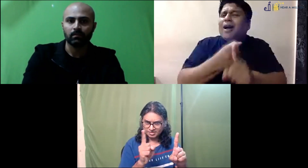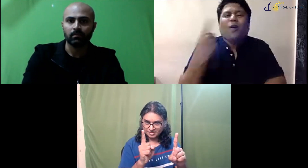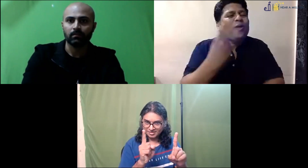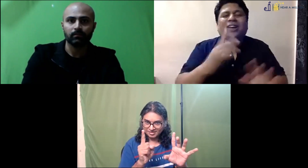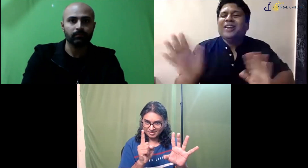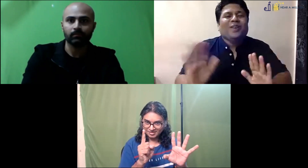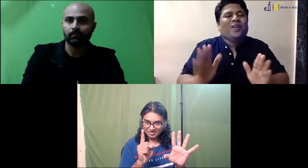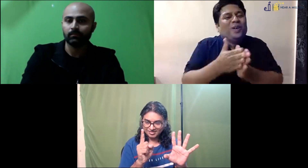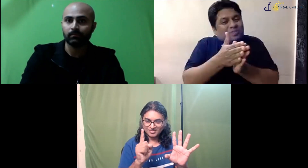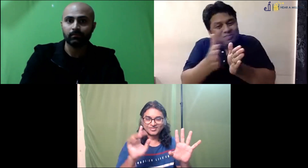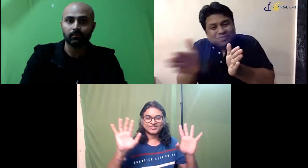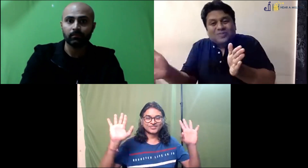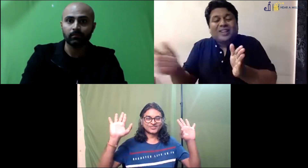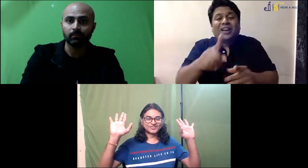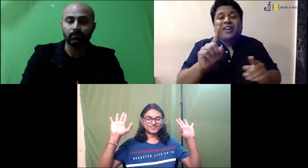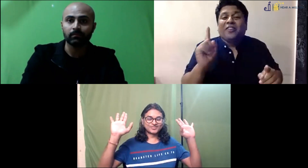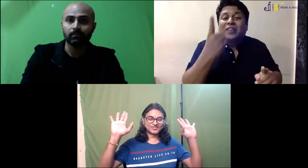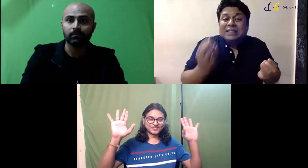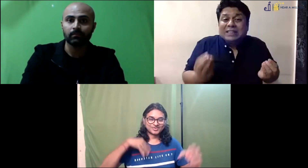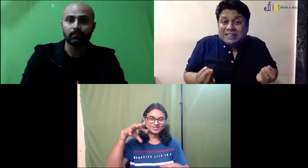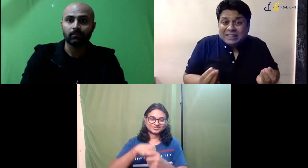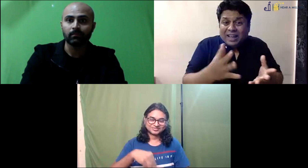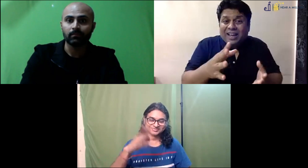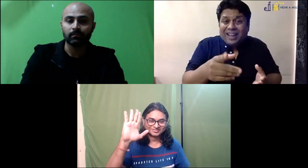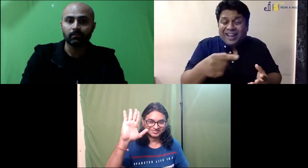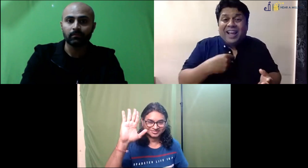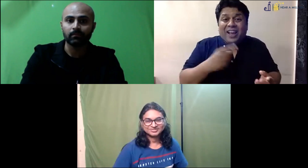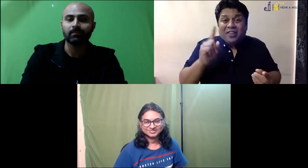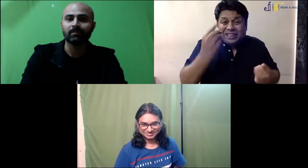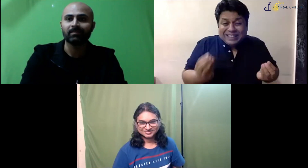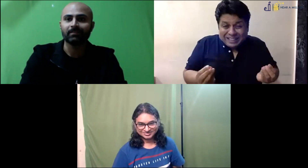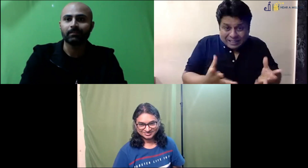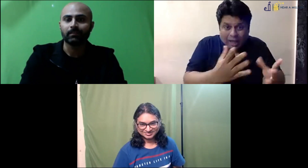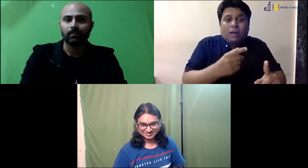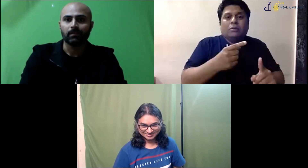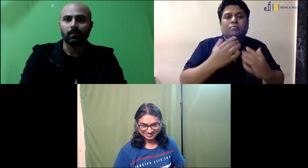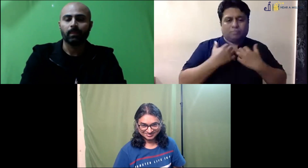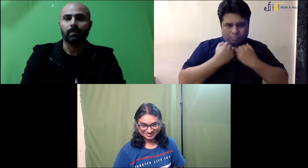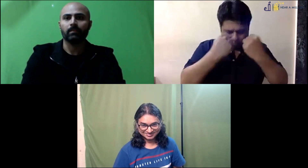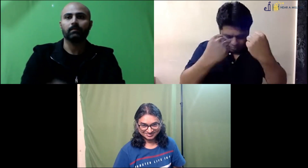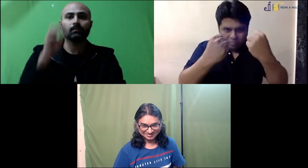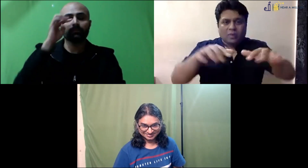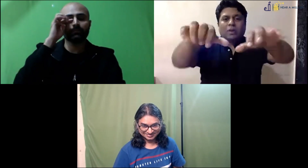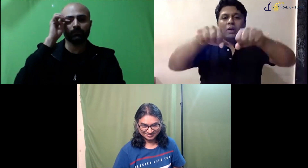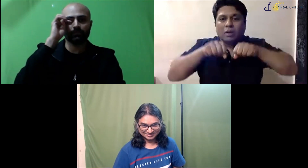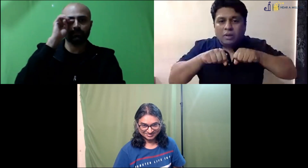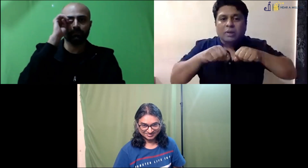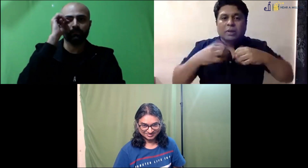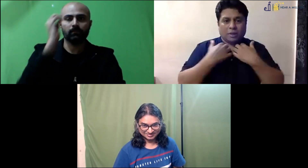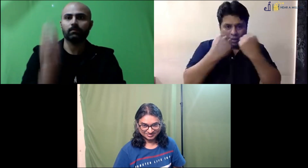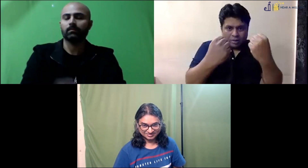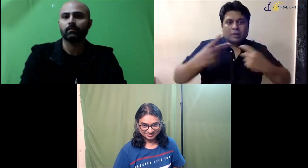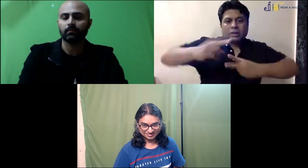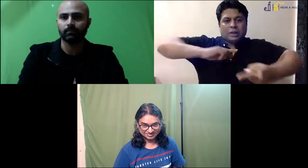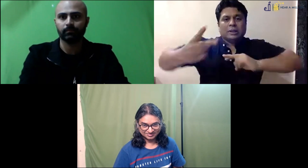So it's not advocacy work. No, it's general. It's have a lot of things in it. Okay, I would like to involve in it. Yes.